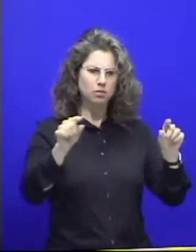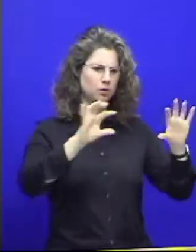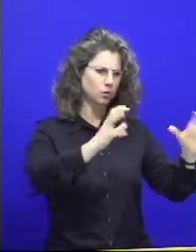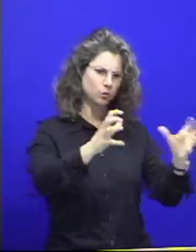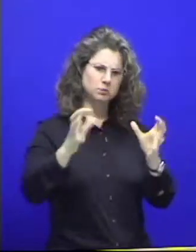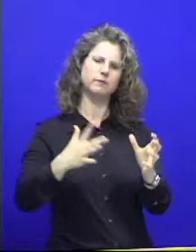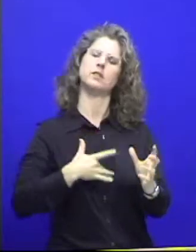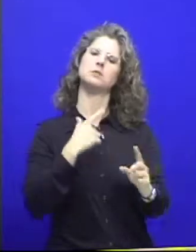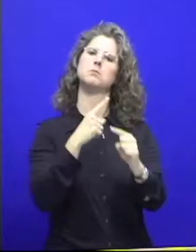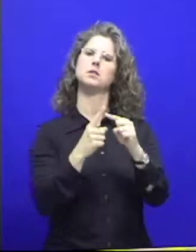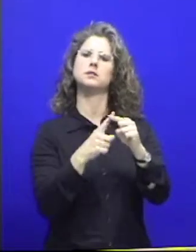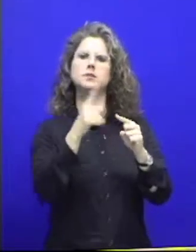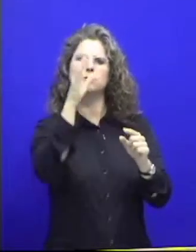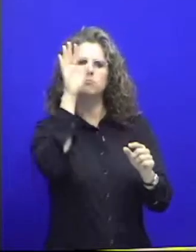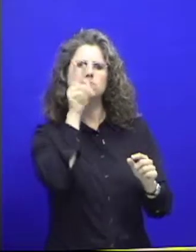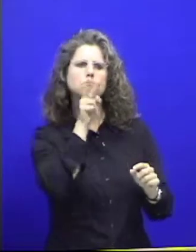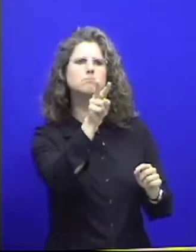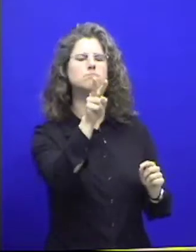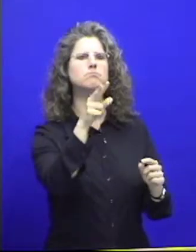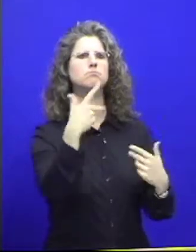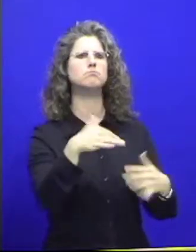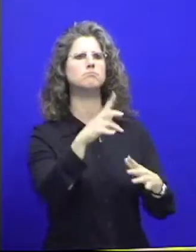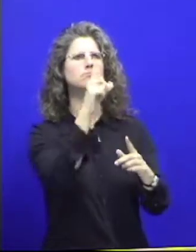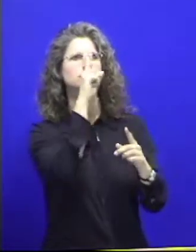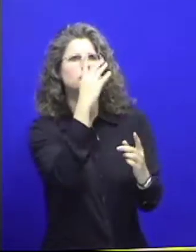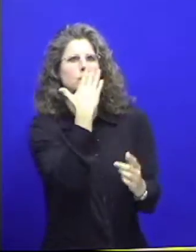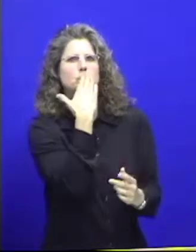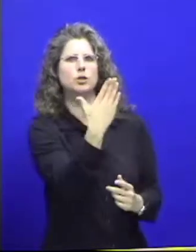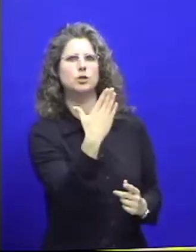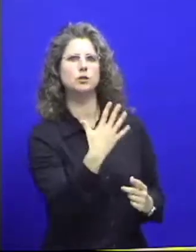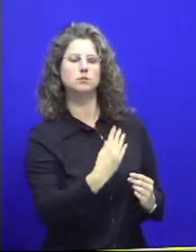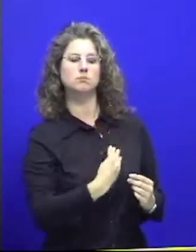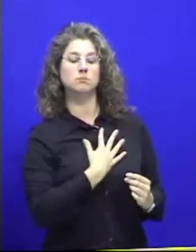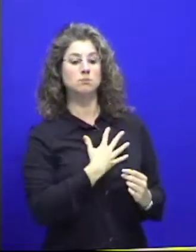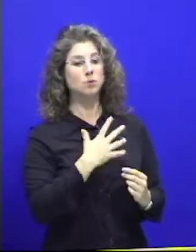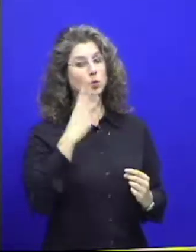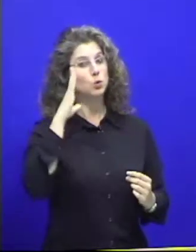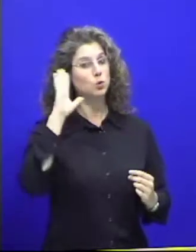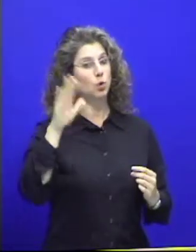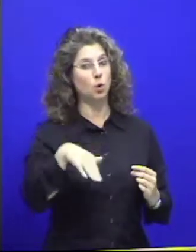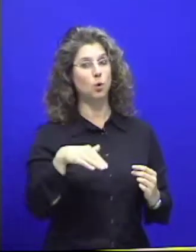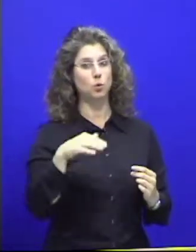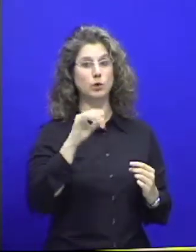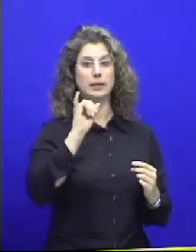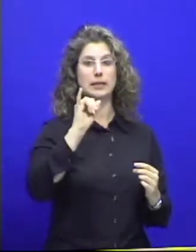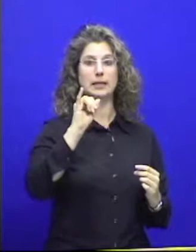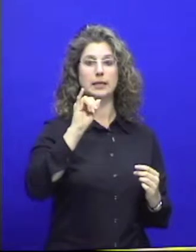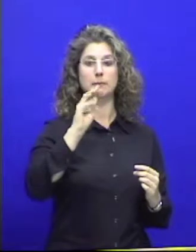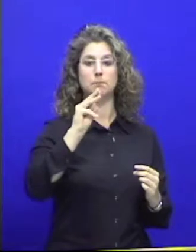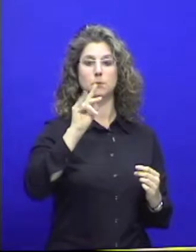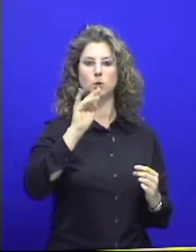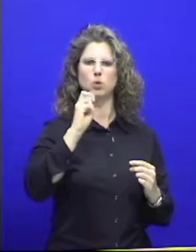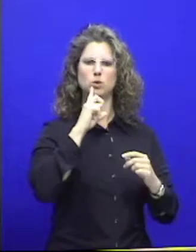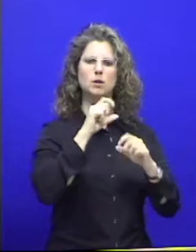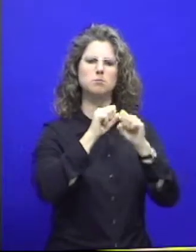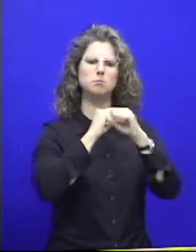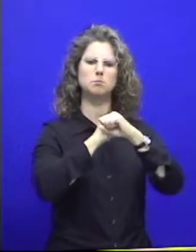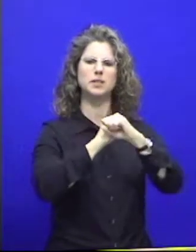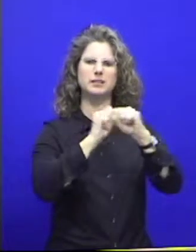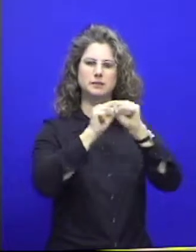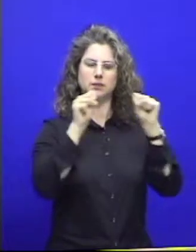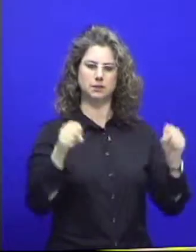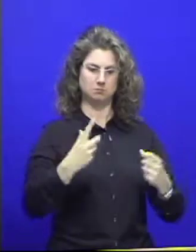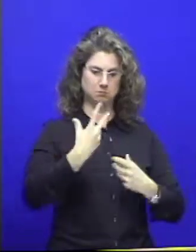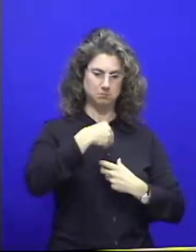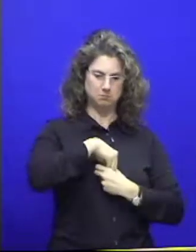positive about the future. And that's very important, because you may have heard that the immune system helps to control our health